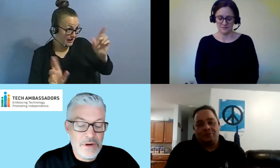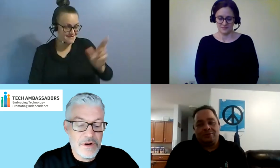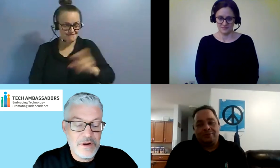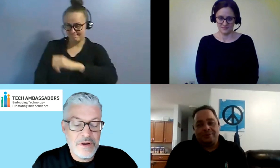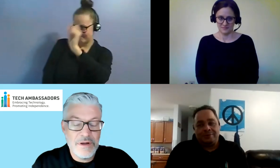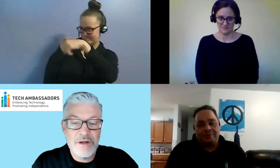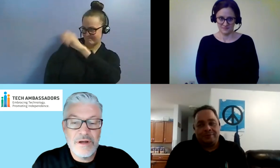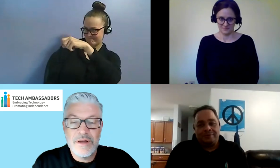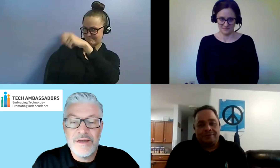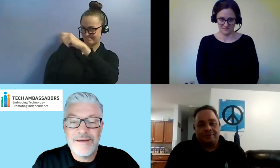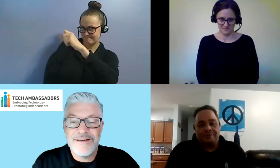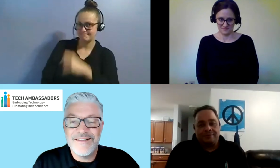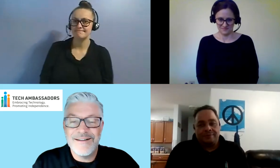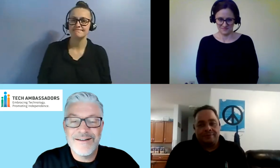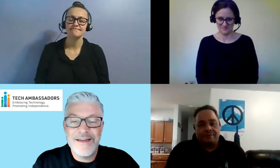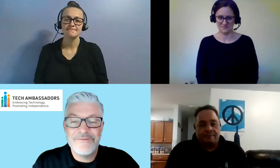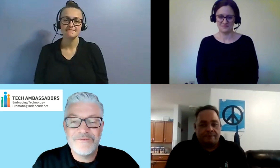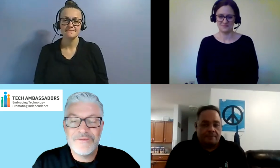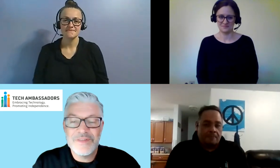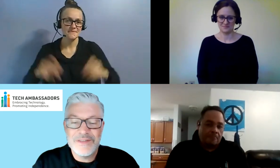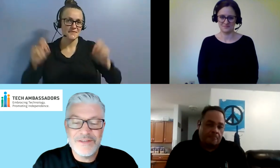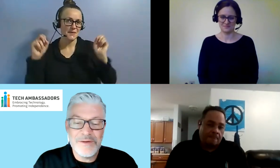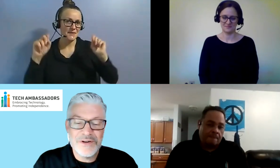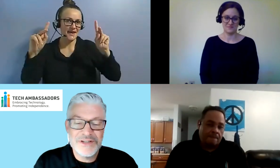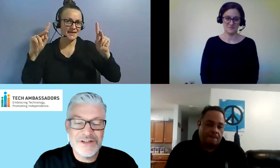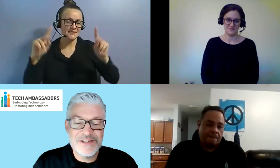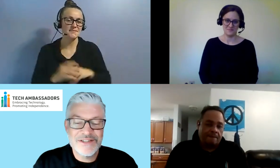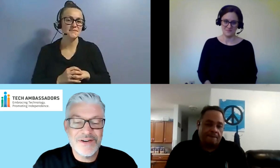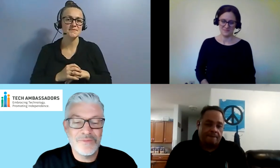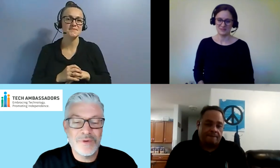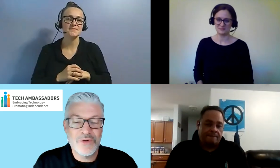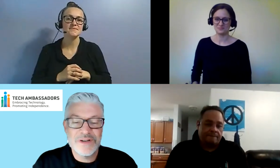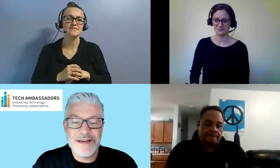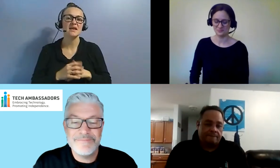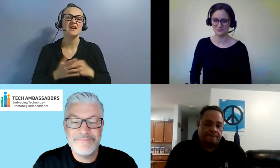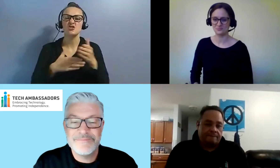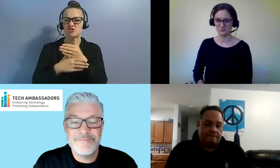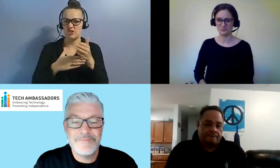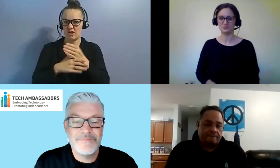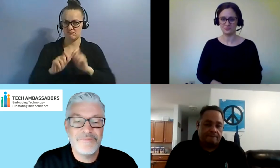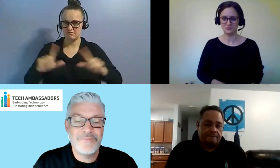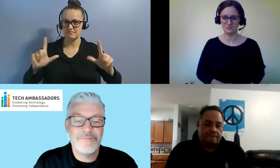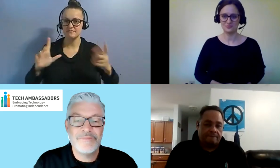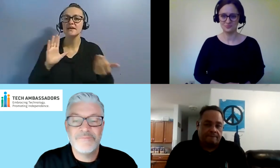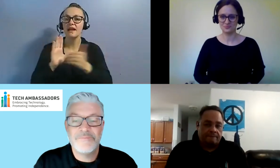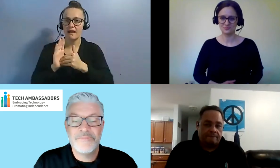sir. All right, so I'm going to share this screen one more time.